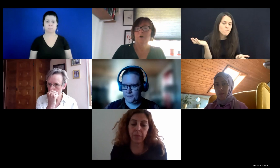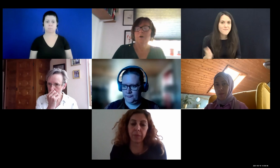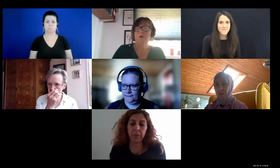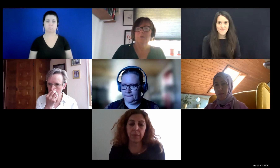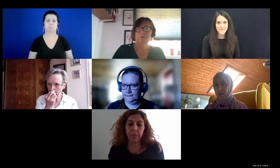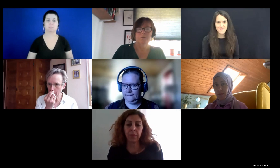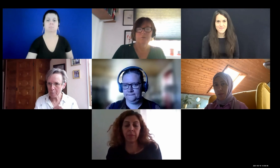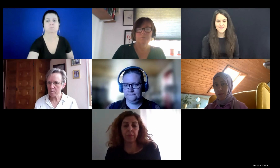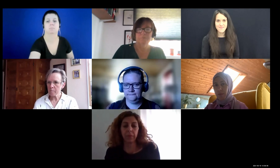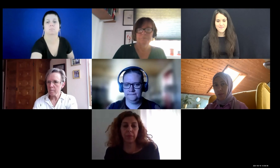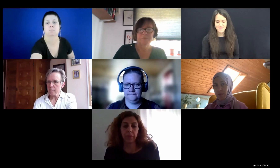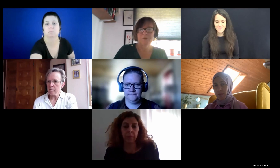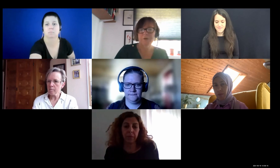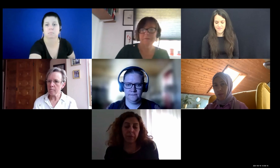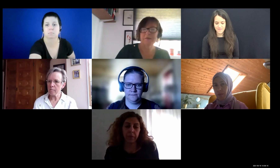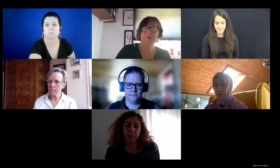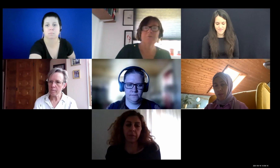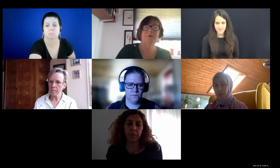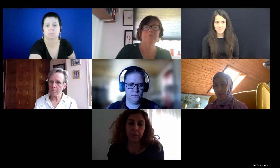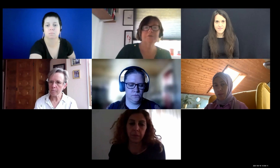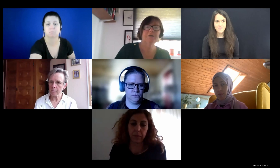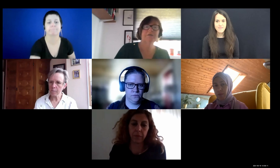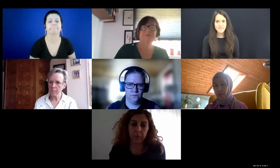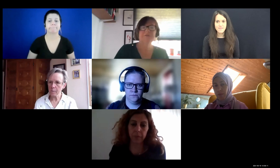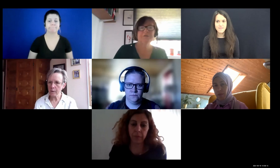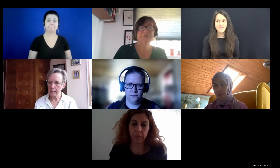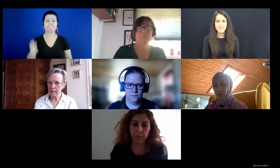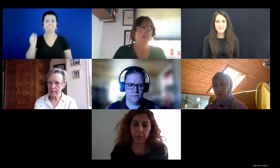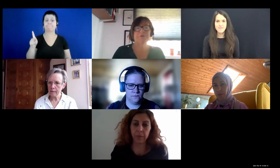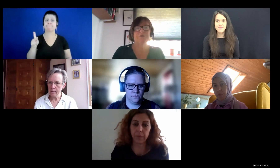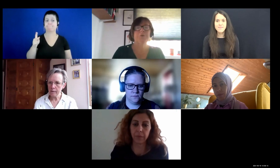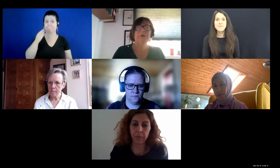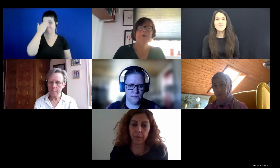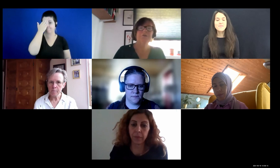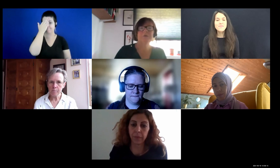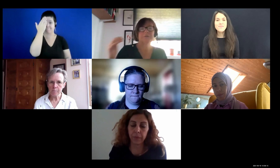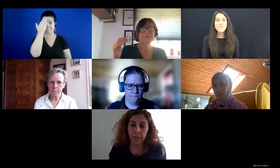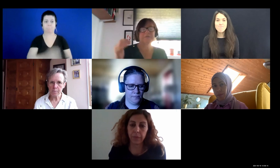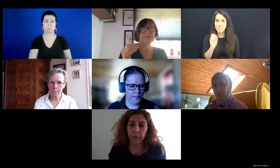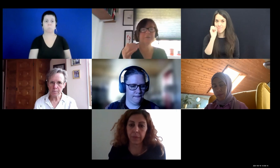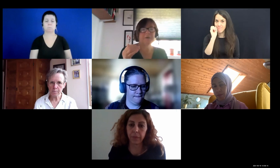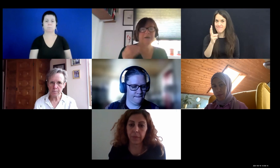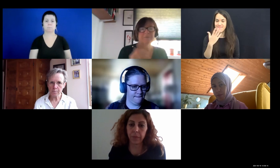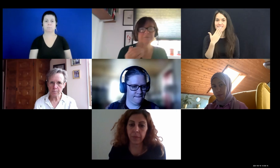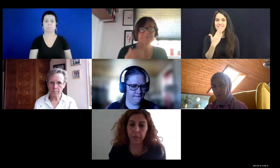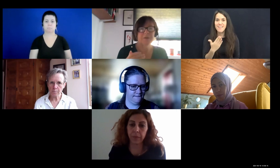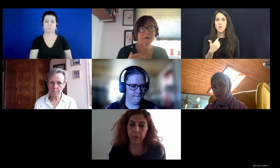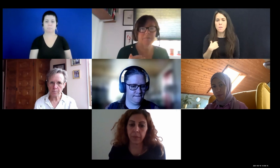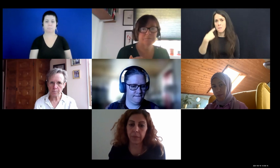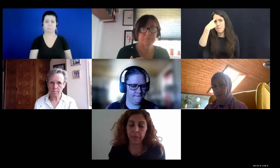that come across. Okay, thank you. In which case, I suggest that what we do is we consider